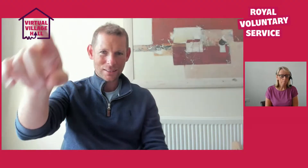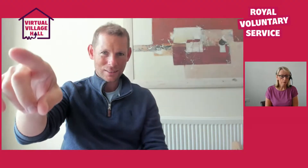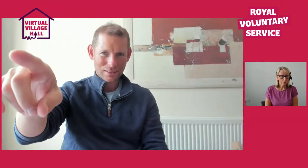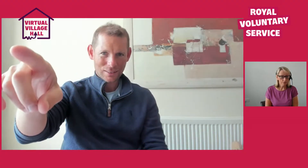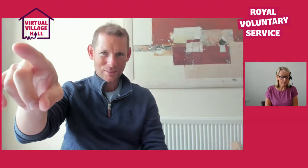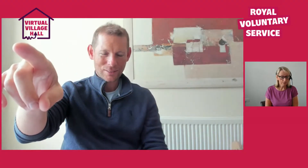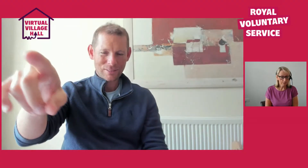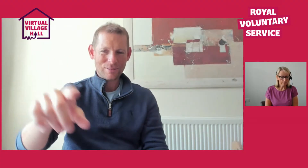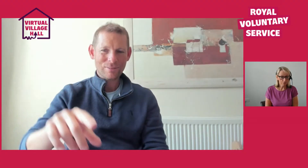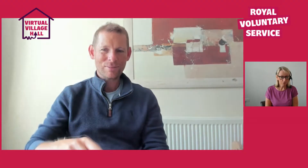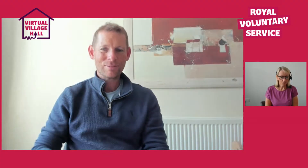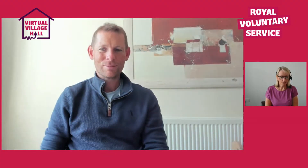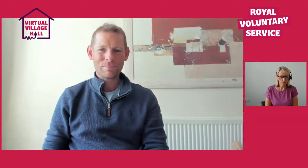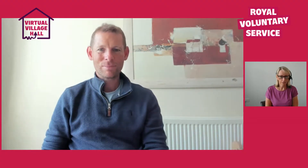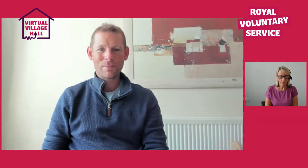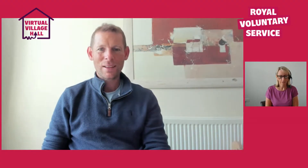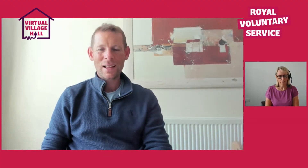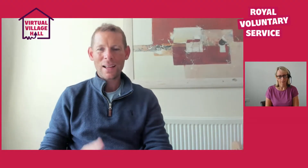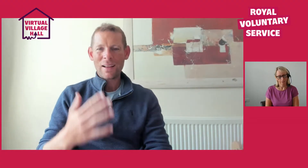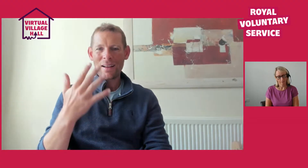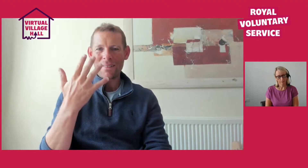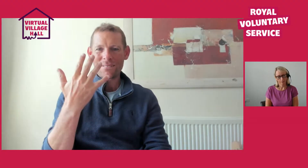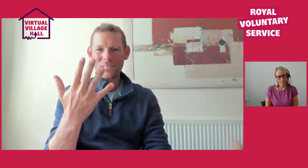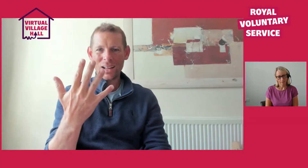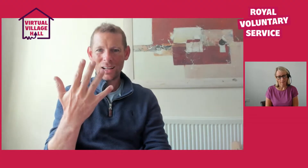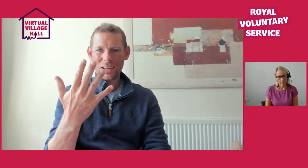5 months in the future,